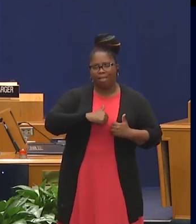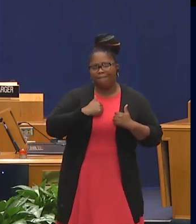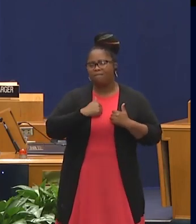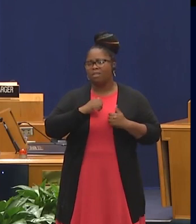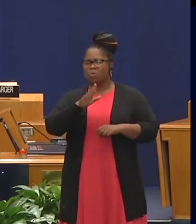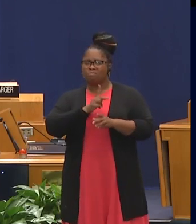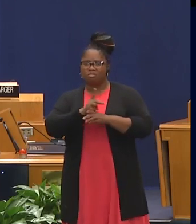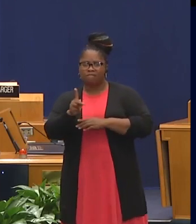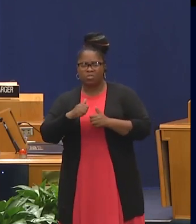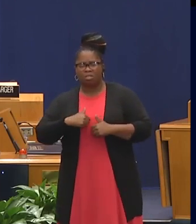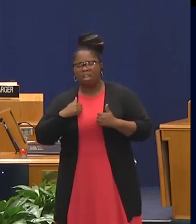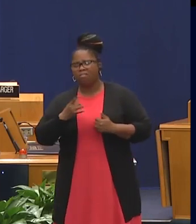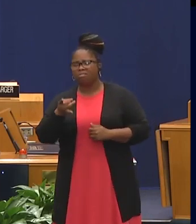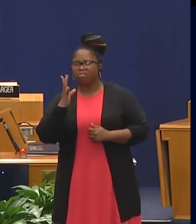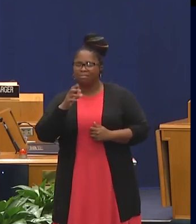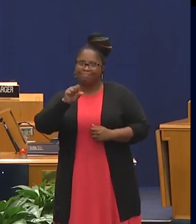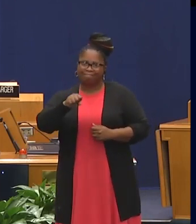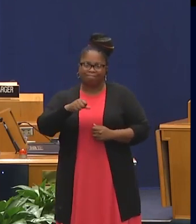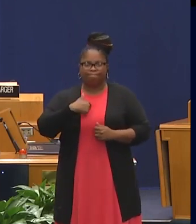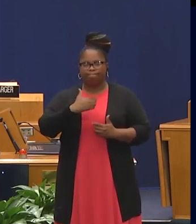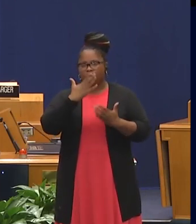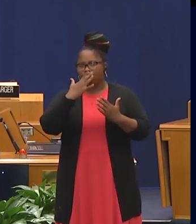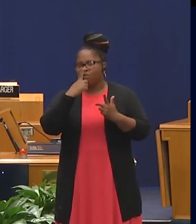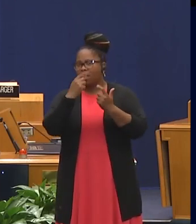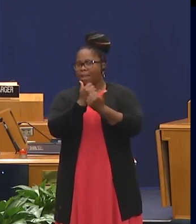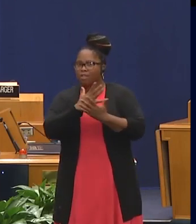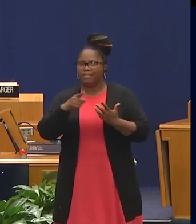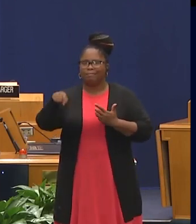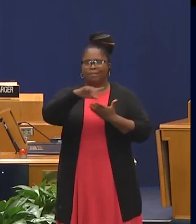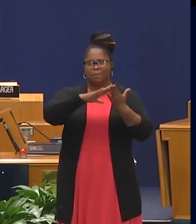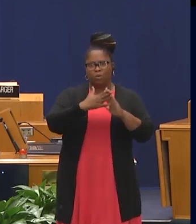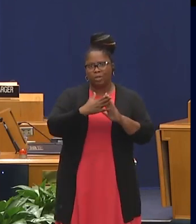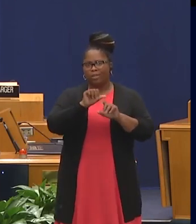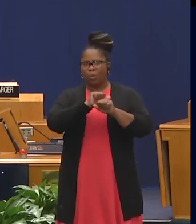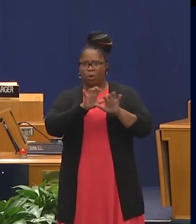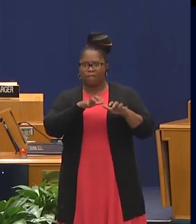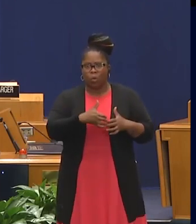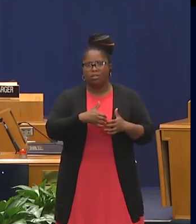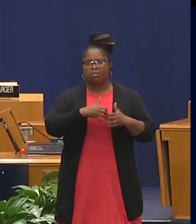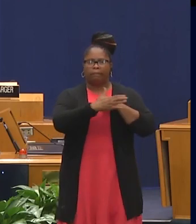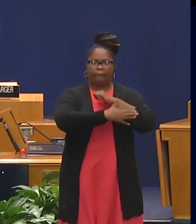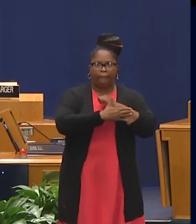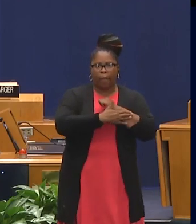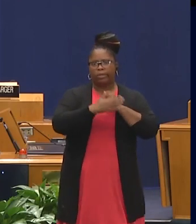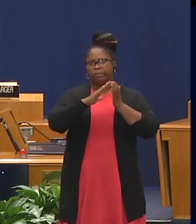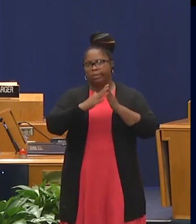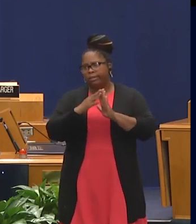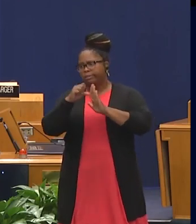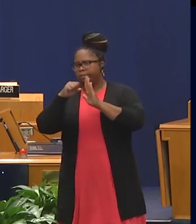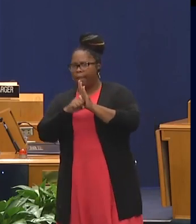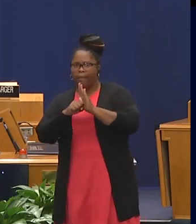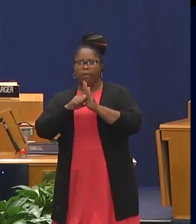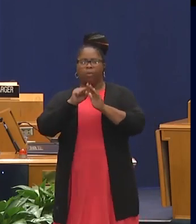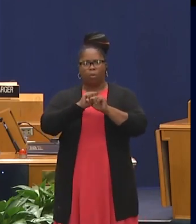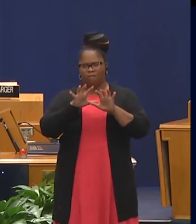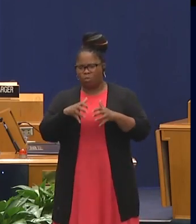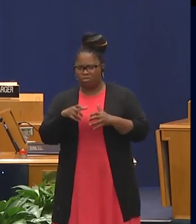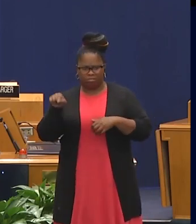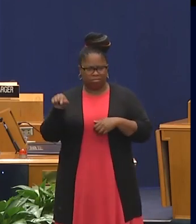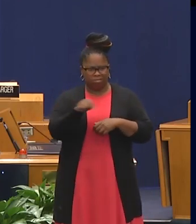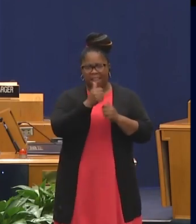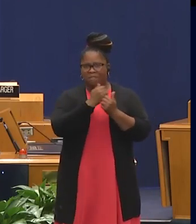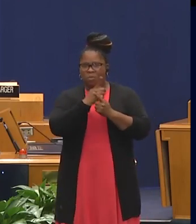I'm grateful for everything that the community and the workforce, the county workforce, city workforce, state workforce, and all of the individuals